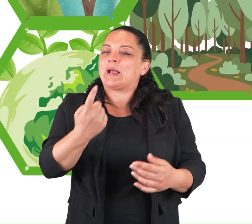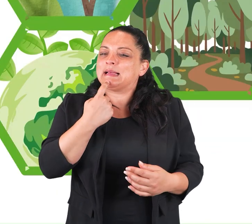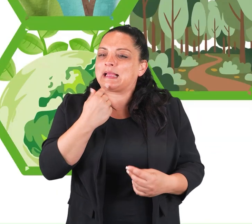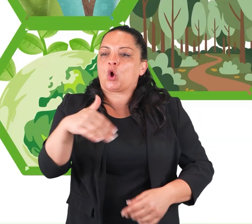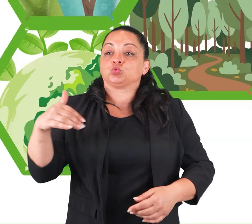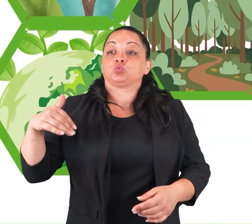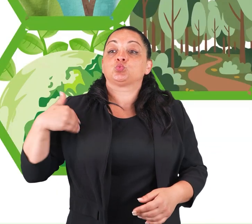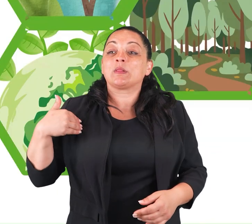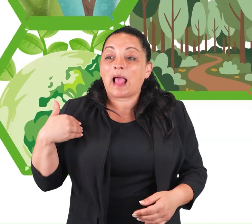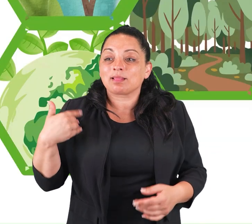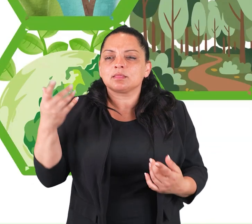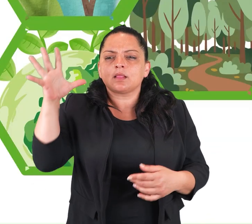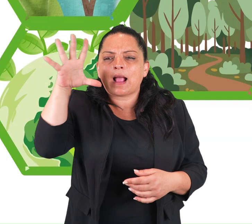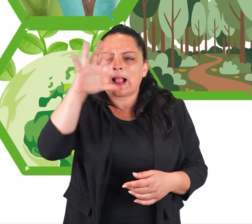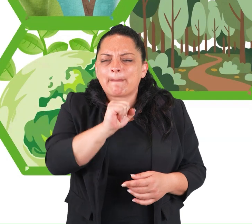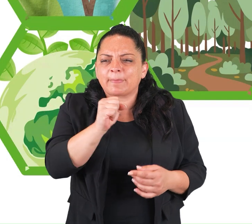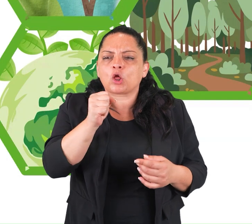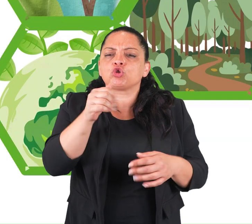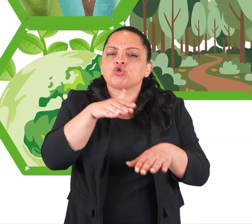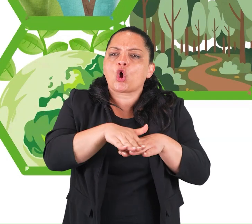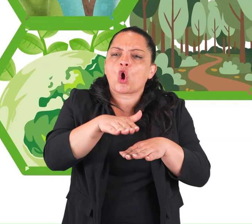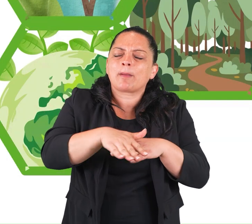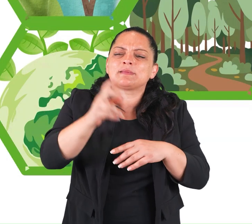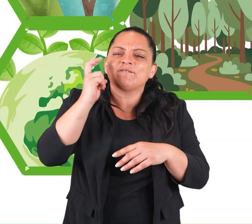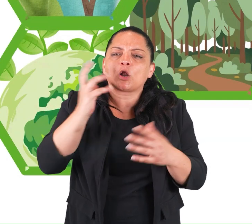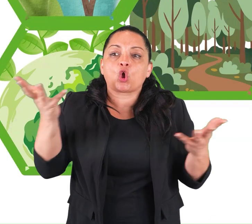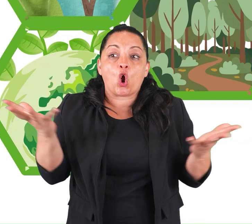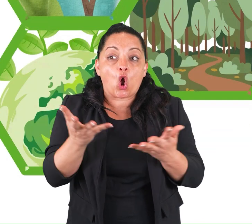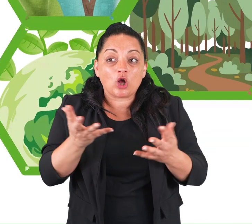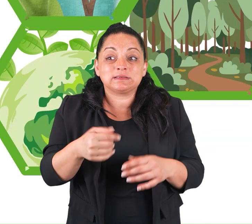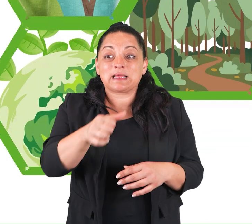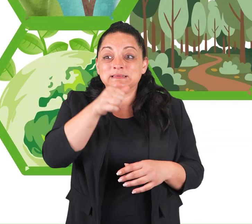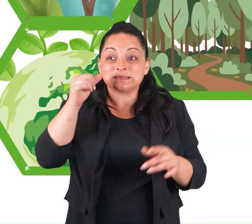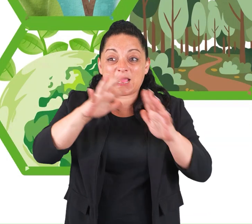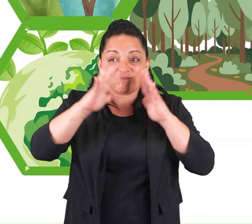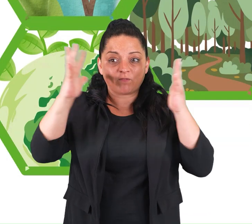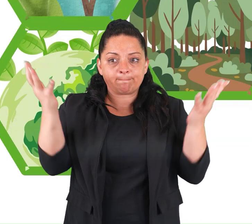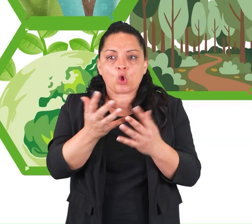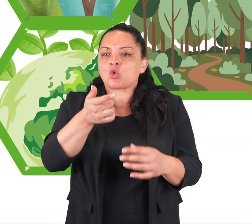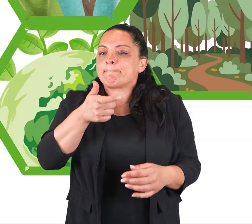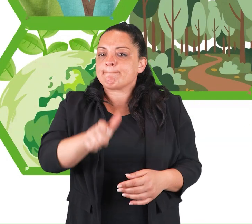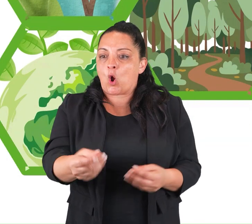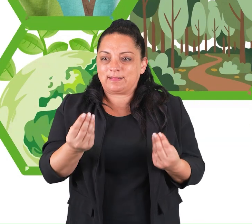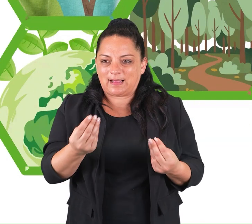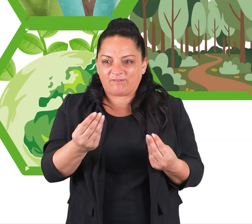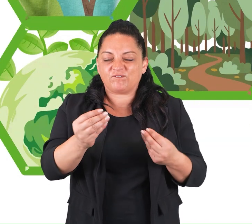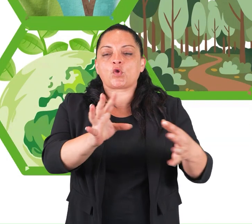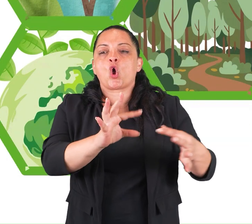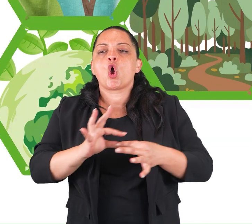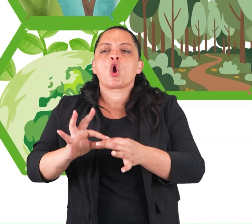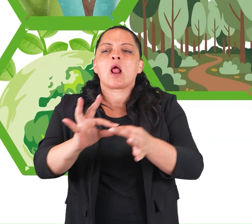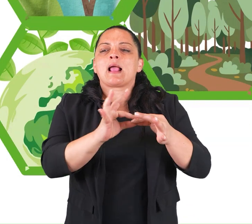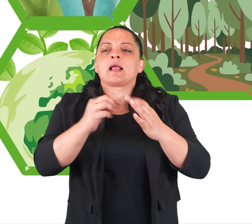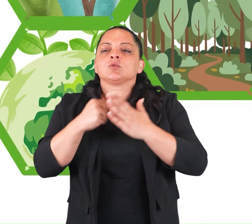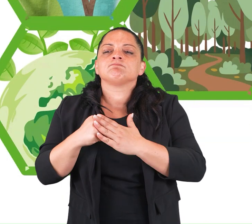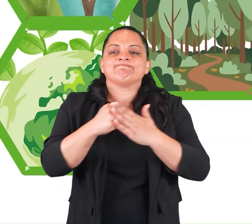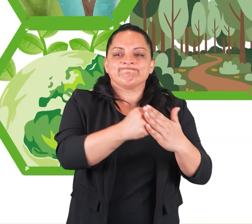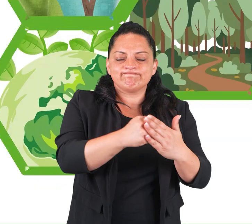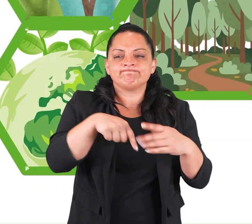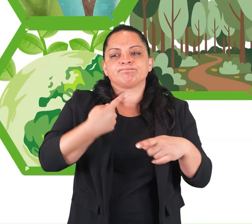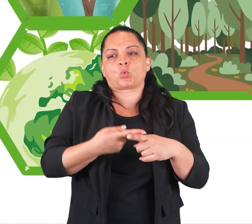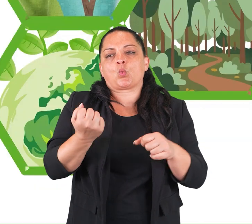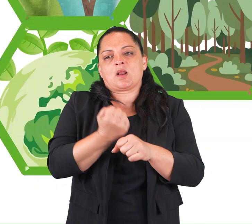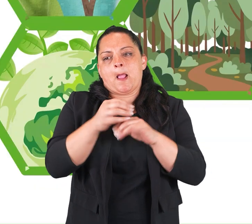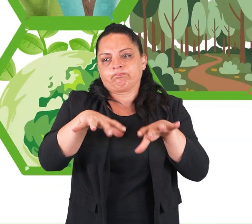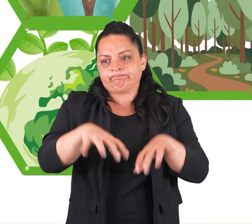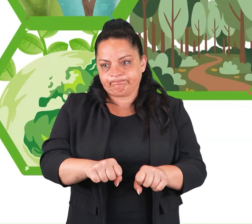learners understand what green skills are, why they are needed in today's world, and how they are connected to sustainability and employment.